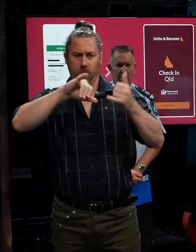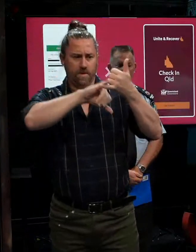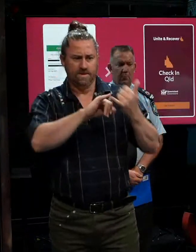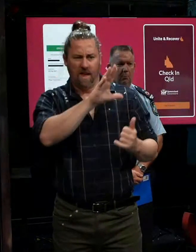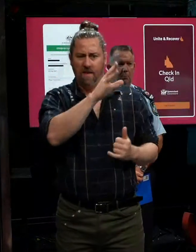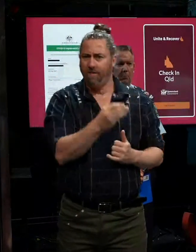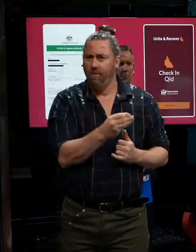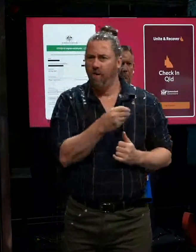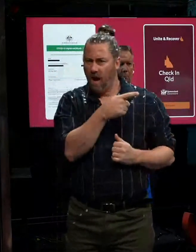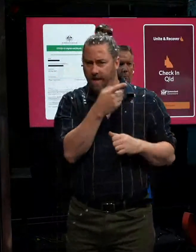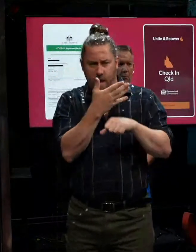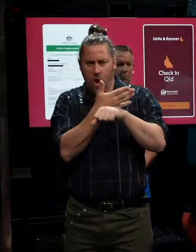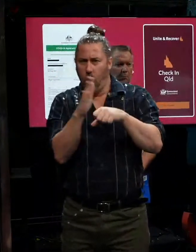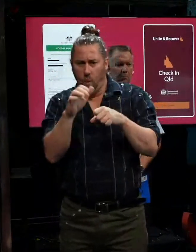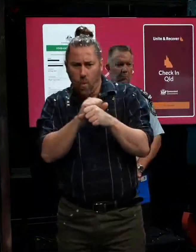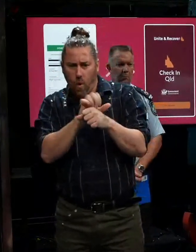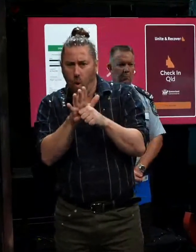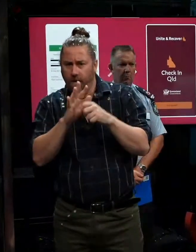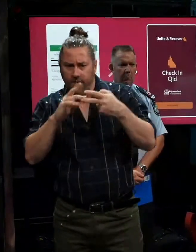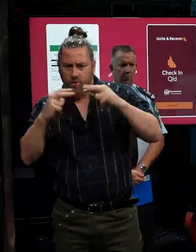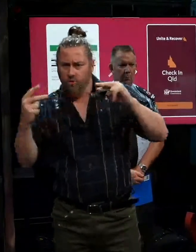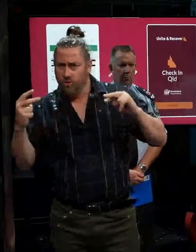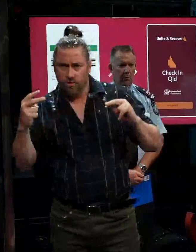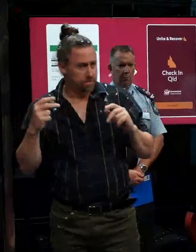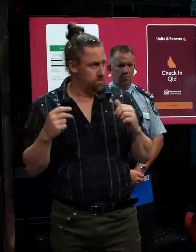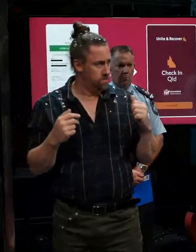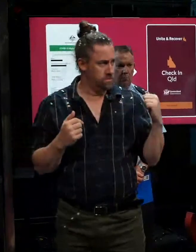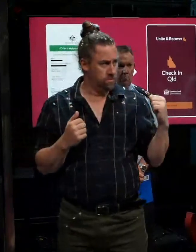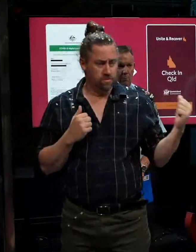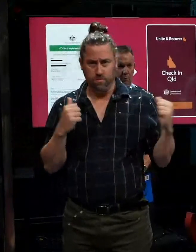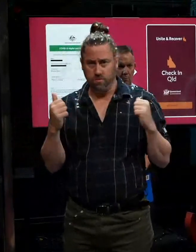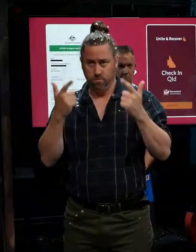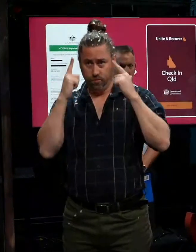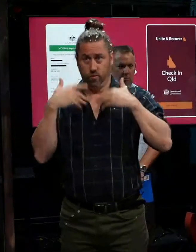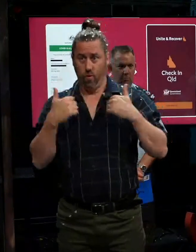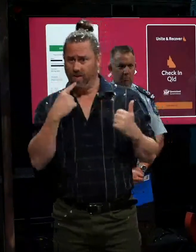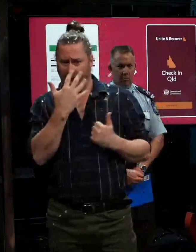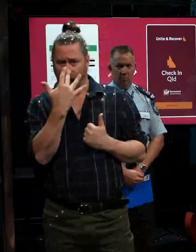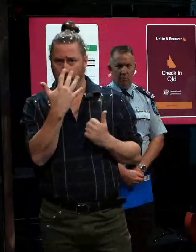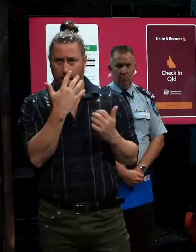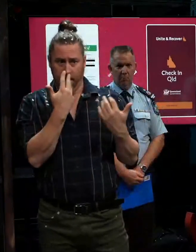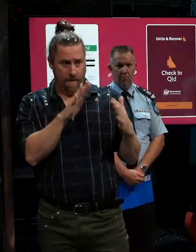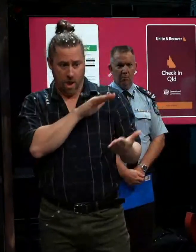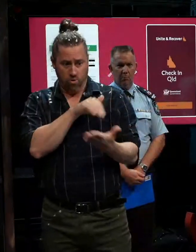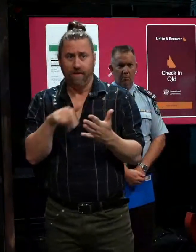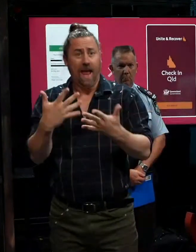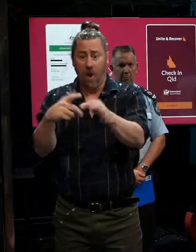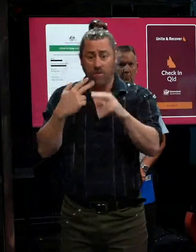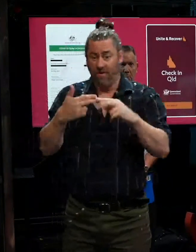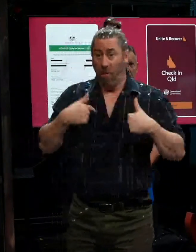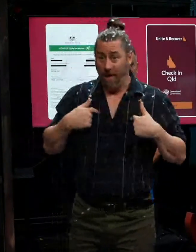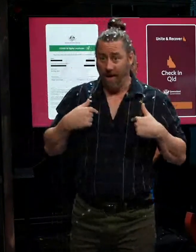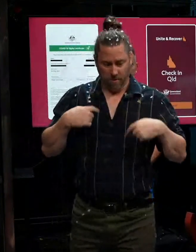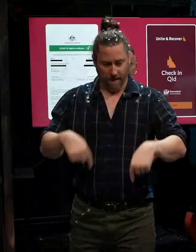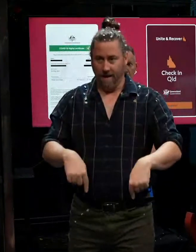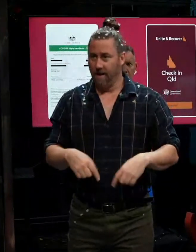new variant? That might be a better question for the CHO. Yeah. Is there any questions for me while I'm standing